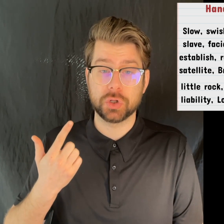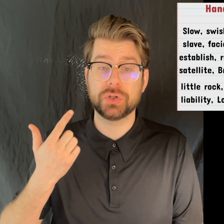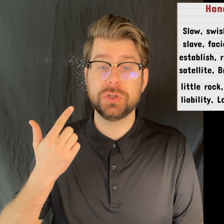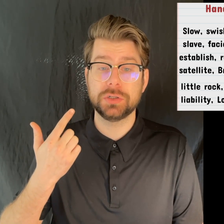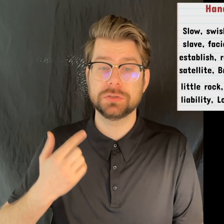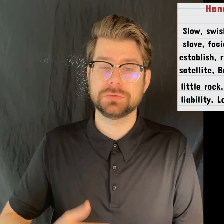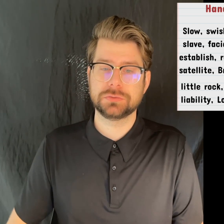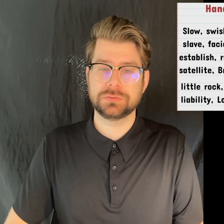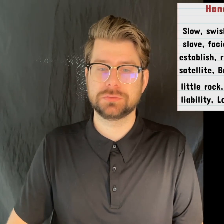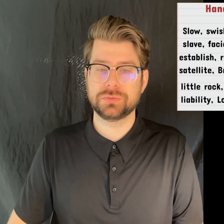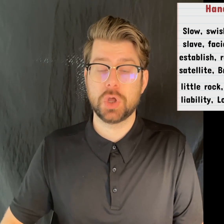social,